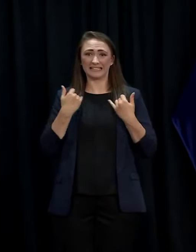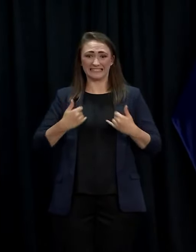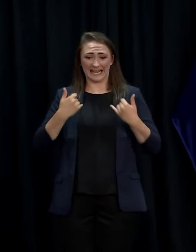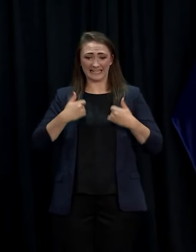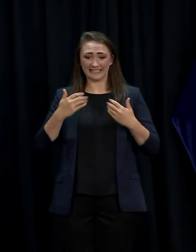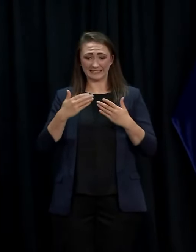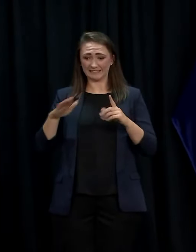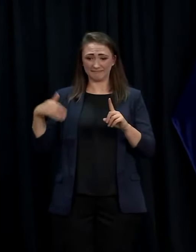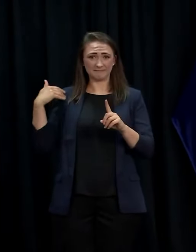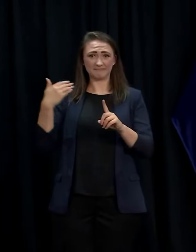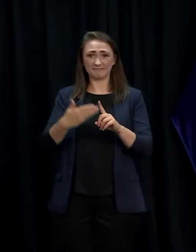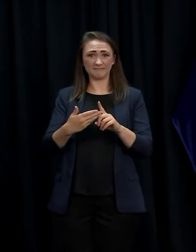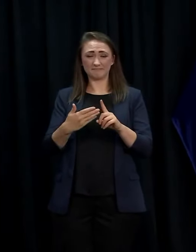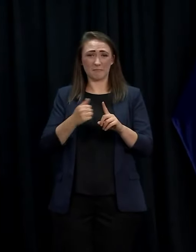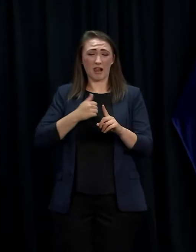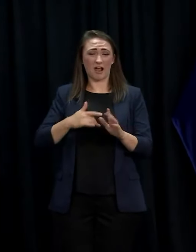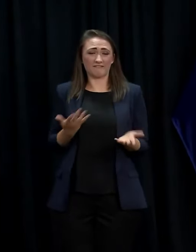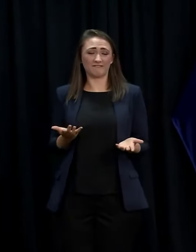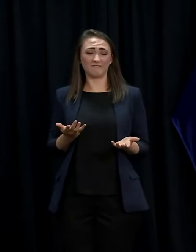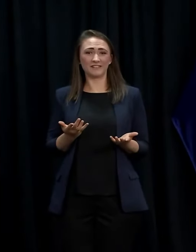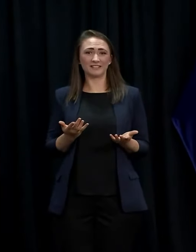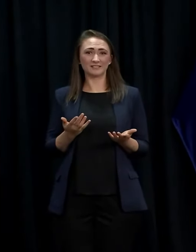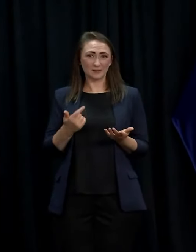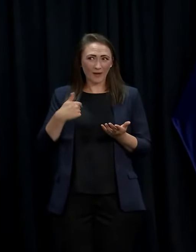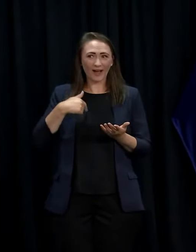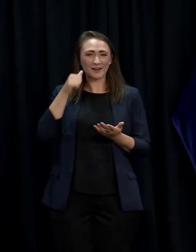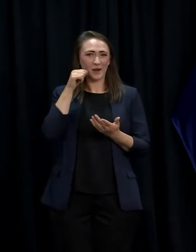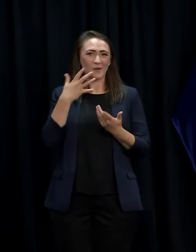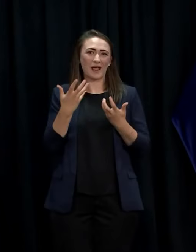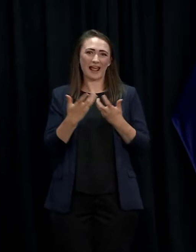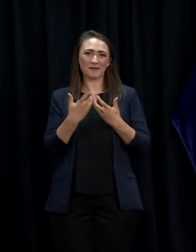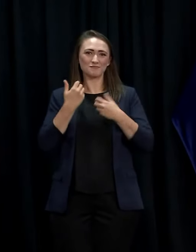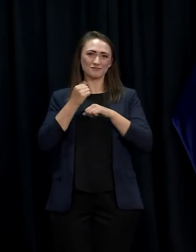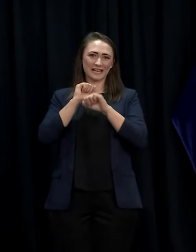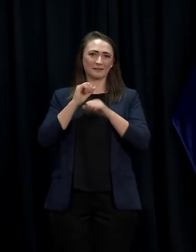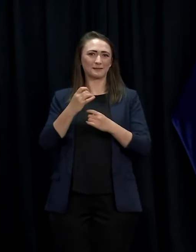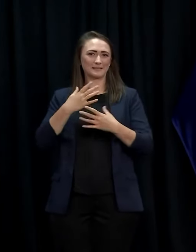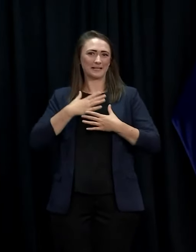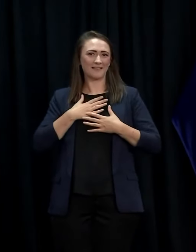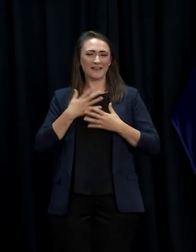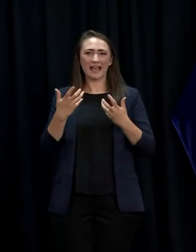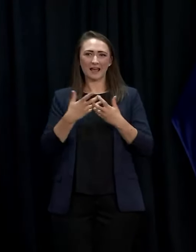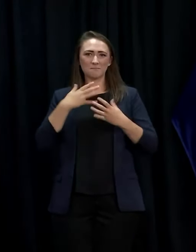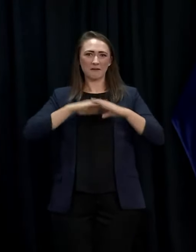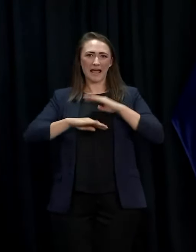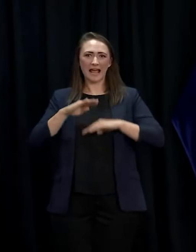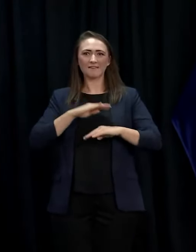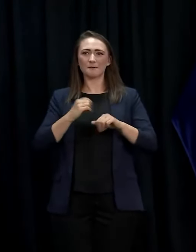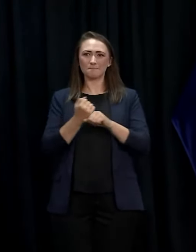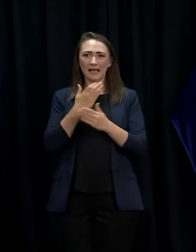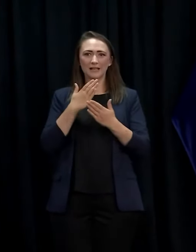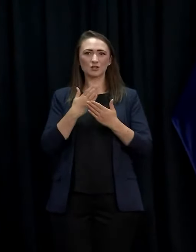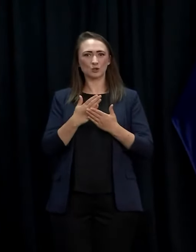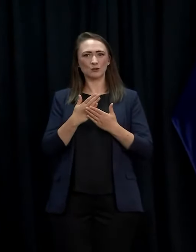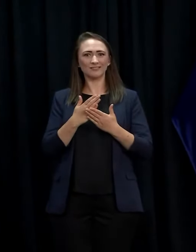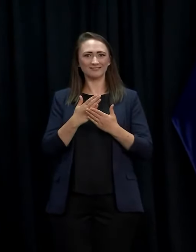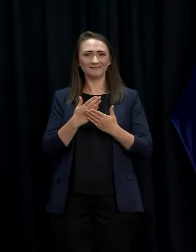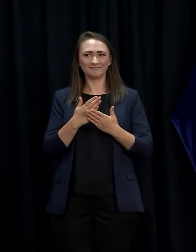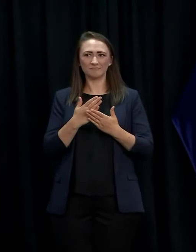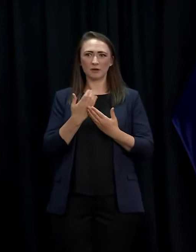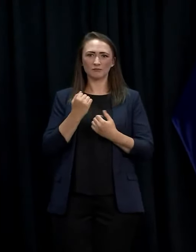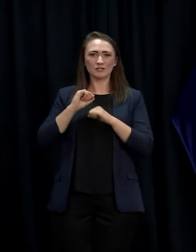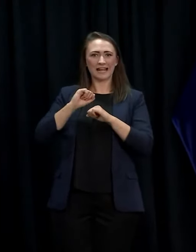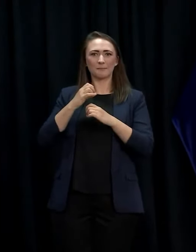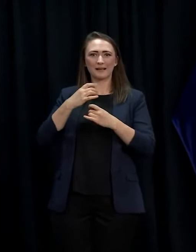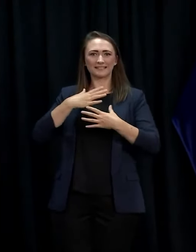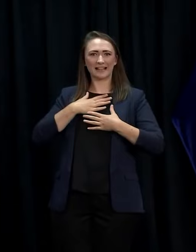what the protections are and being able to conduct yourself in a way where you're taking